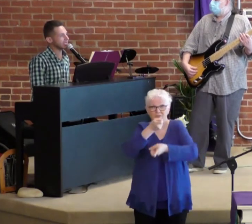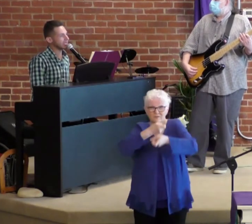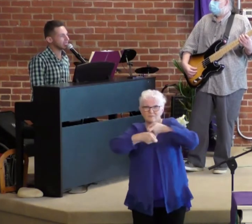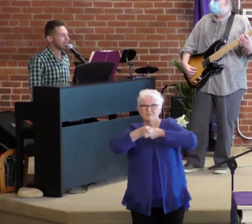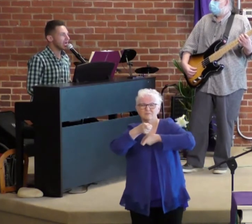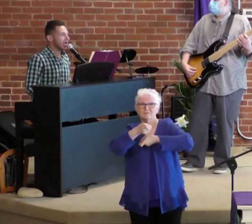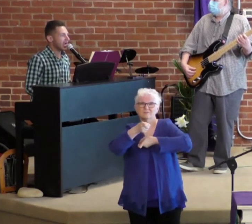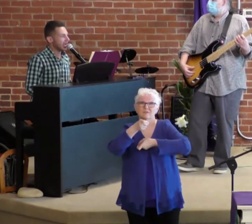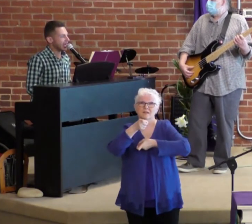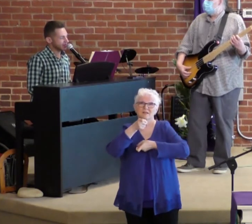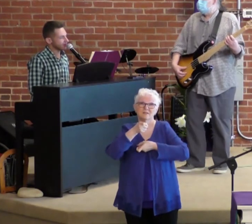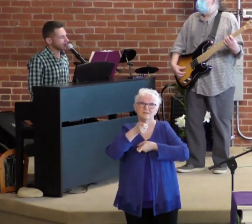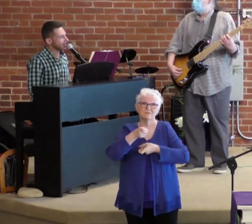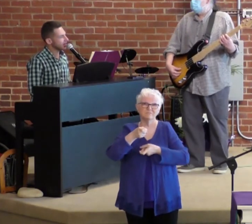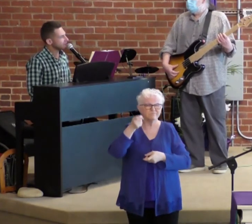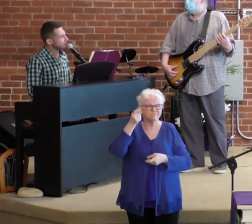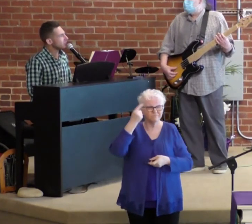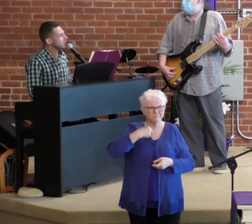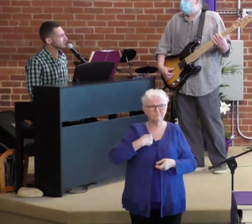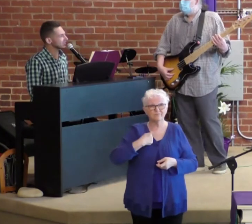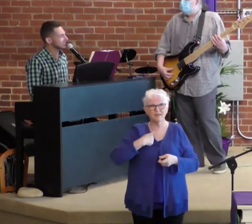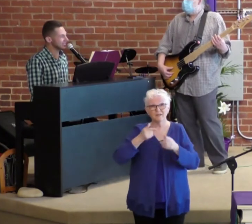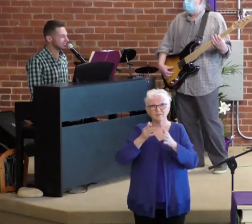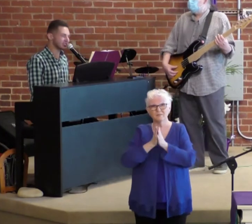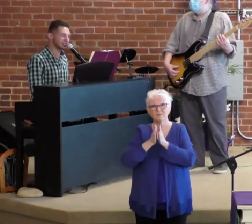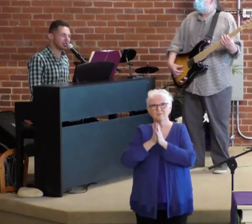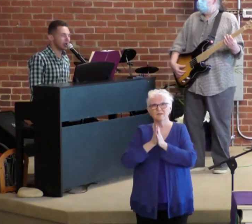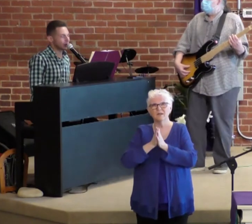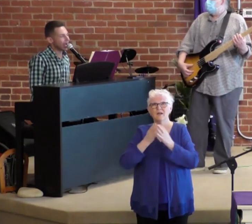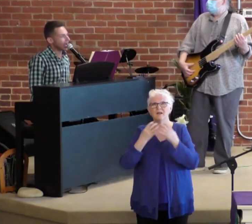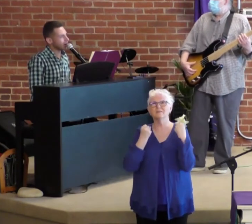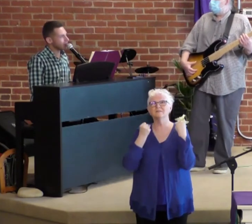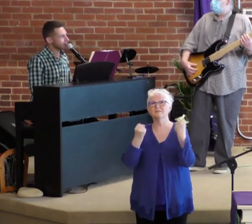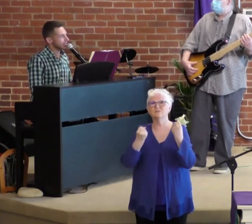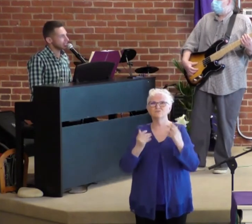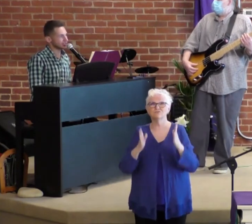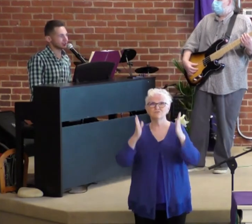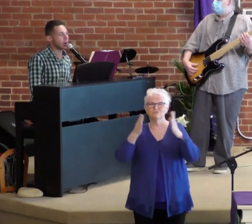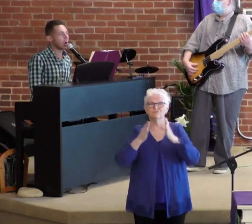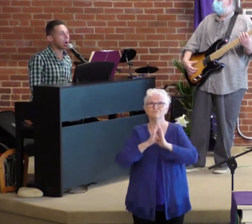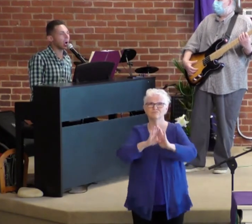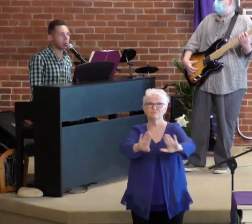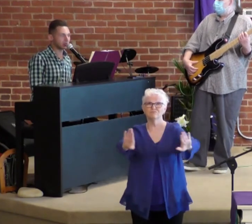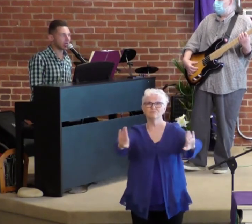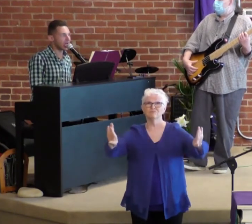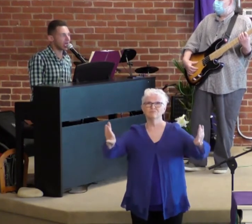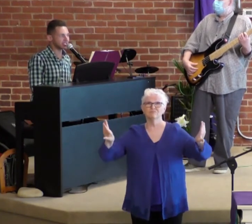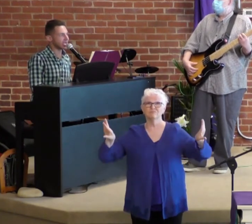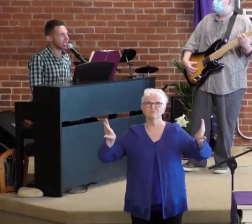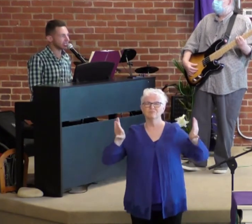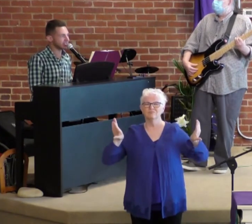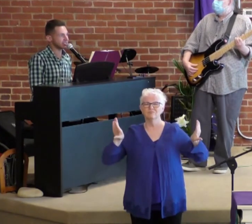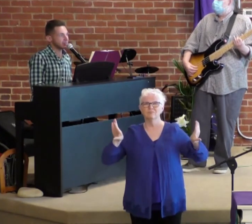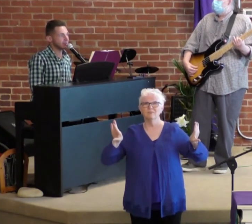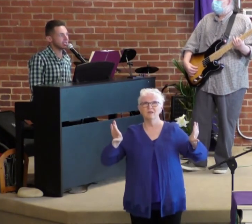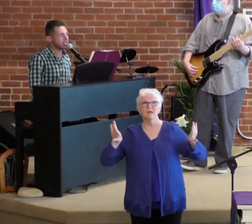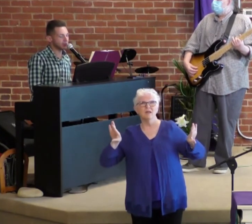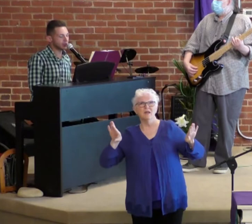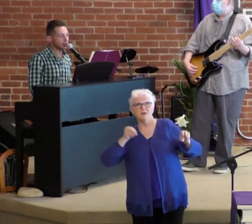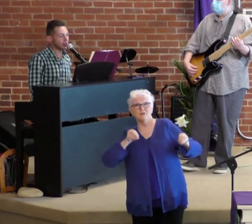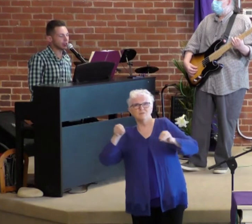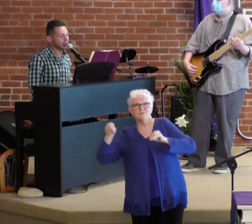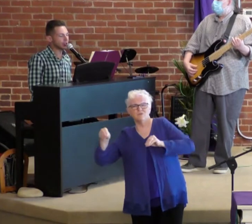for me? And pray a fortress round me strong that can't